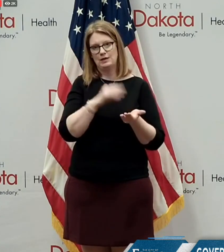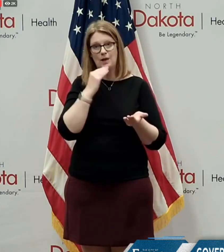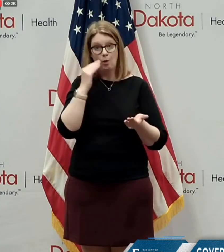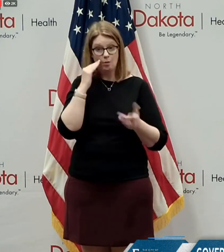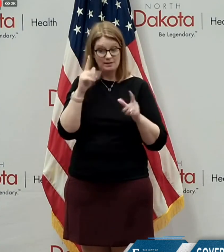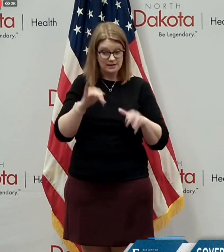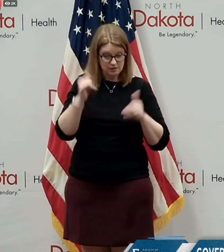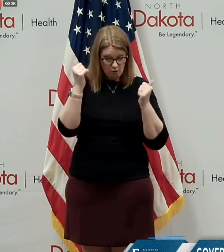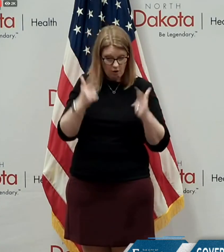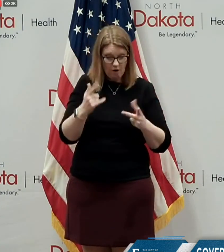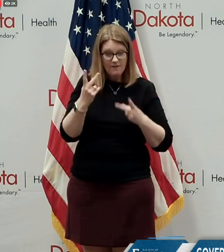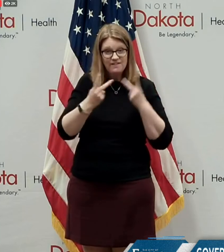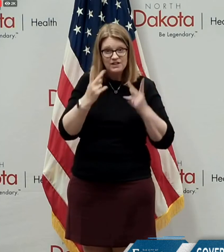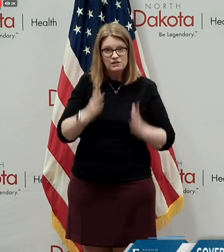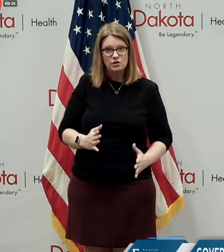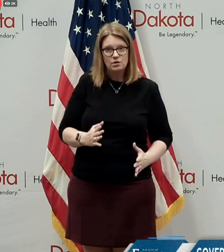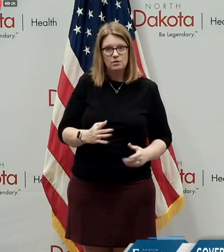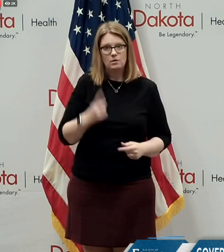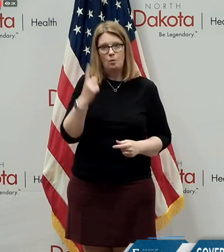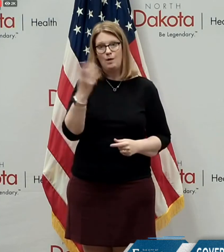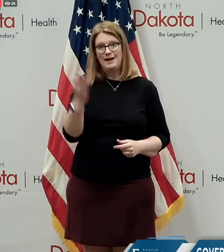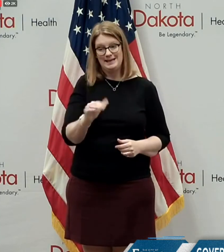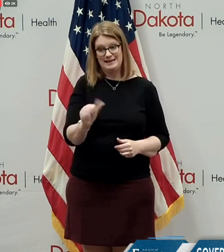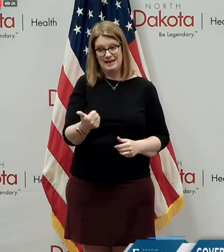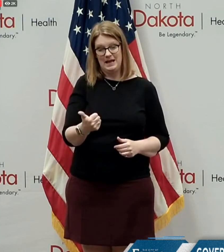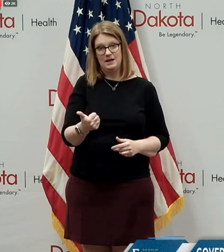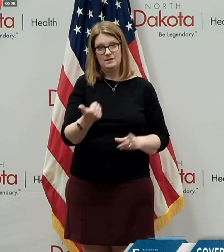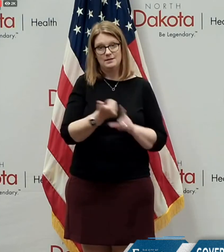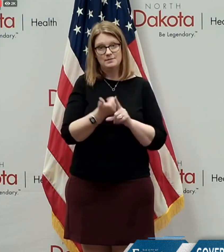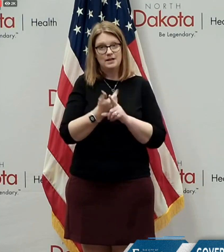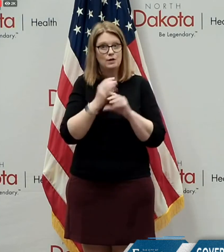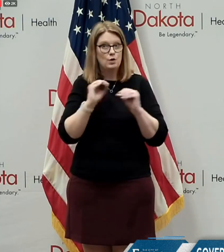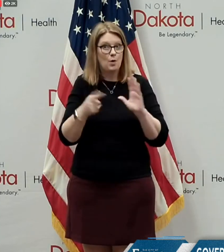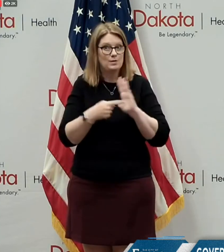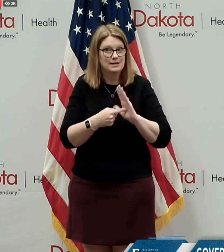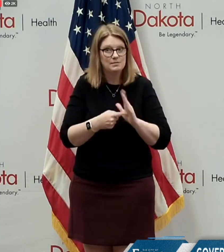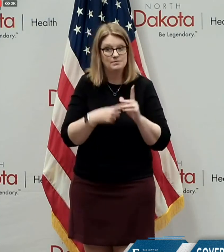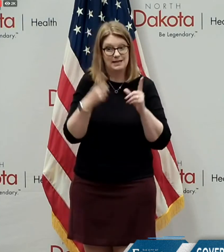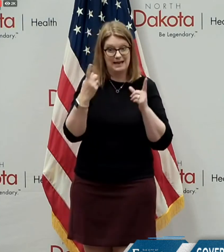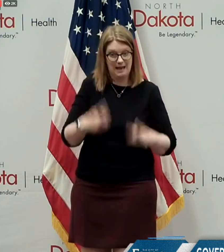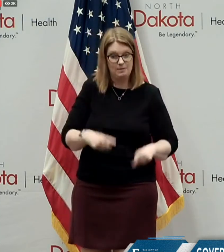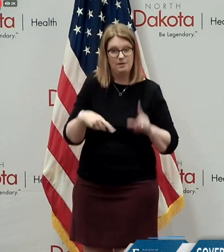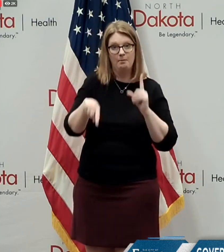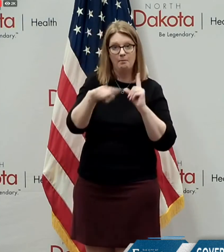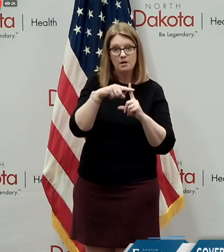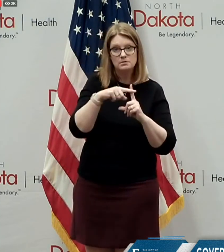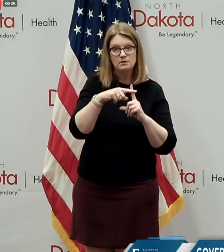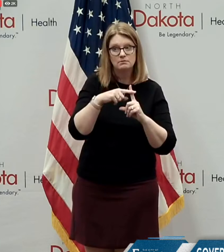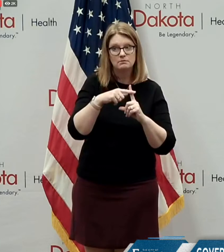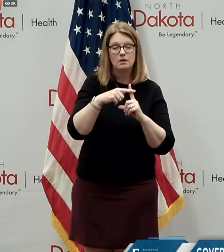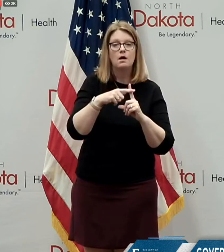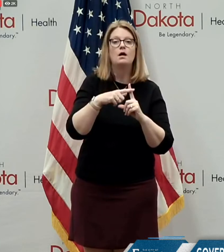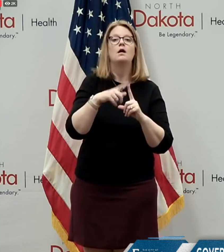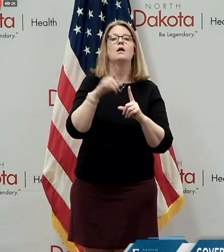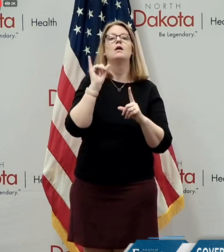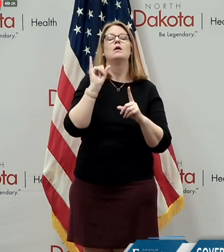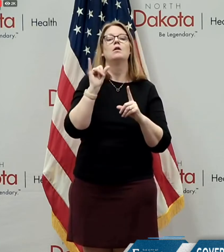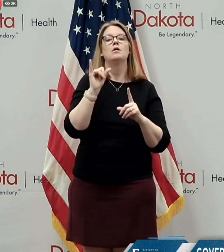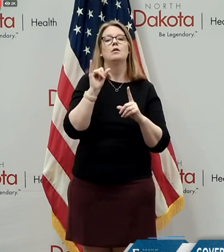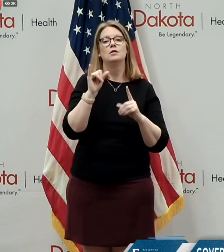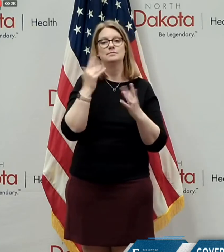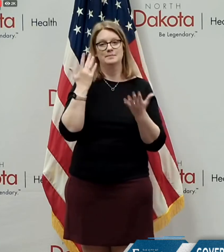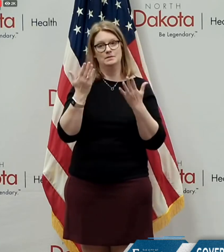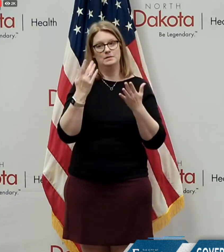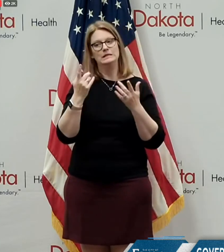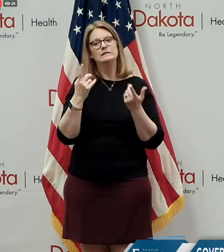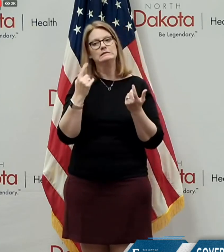visitor that came in and found out that, 1 in 10 visitors was asymptomatic but was positive, then that'd probably get us to rethink our